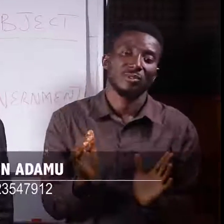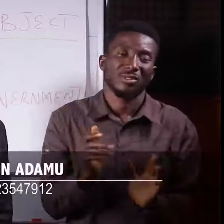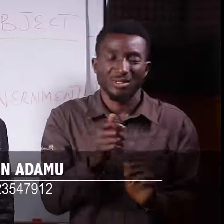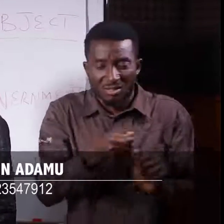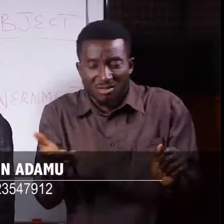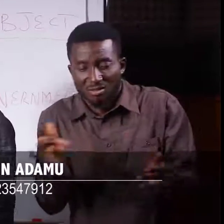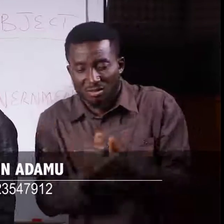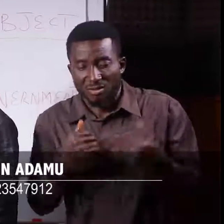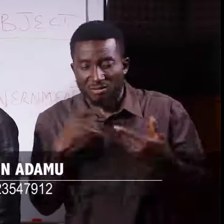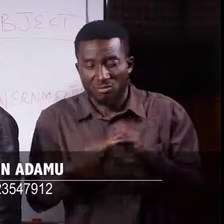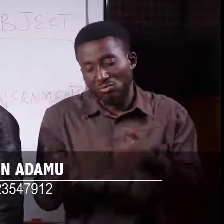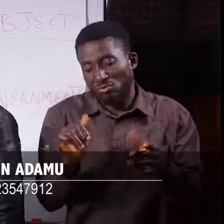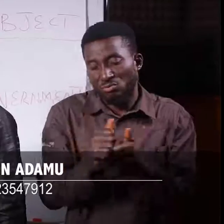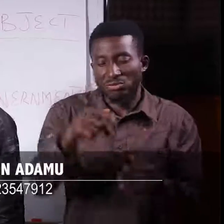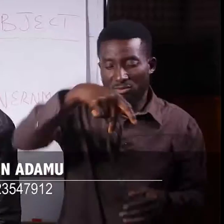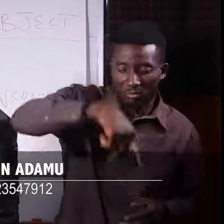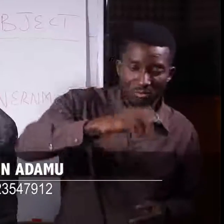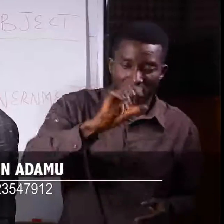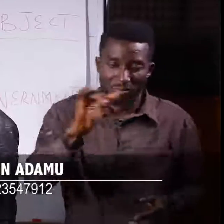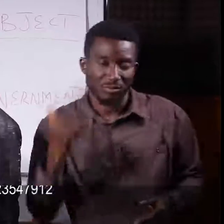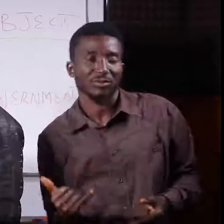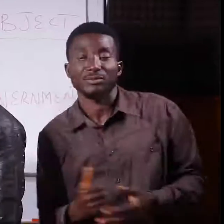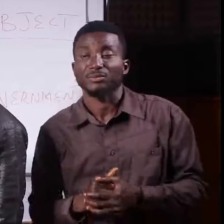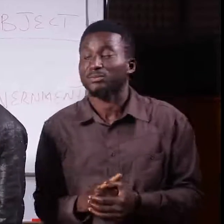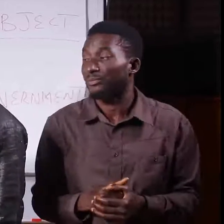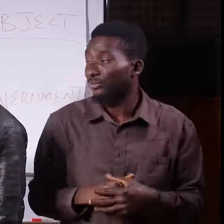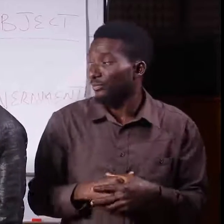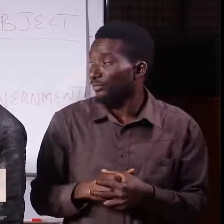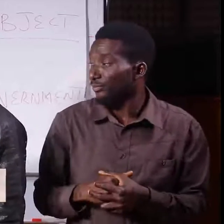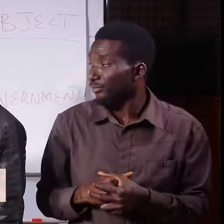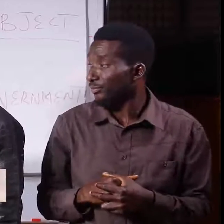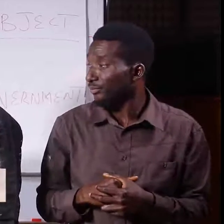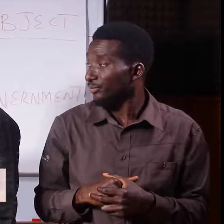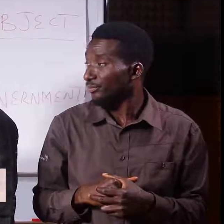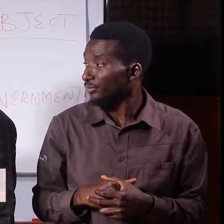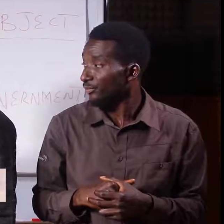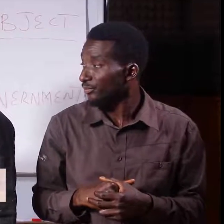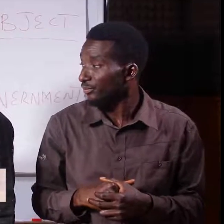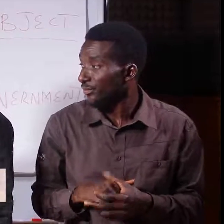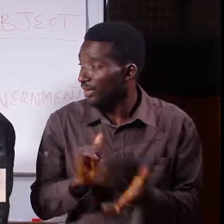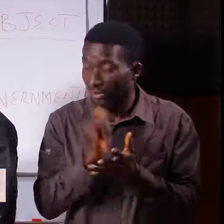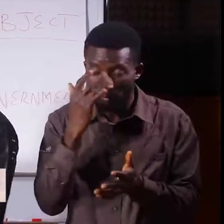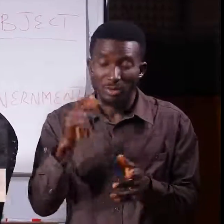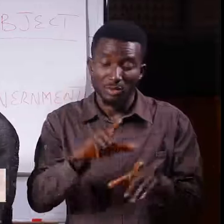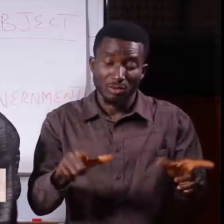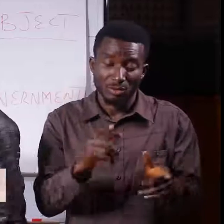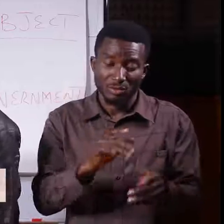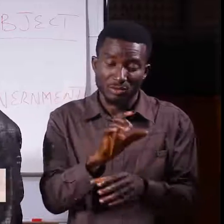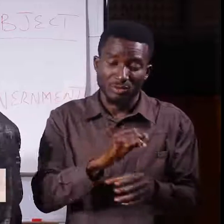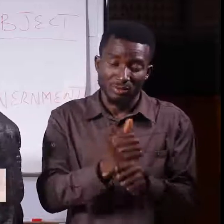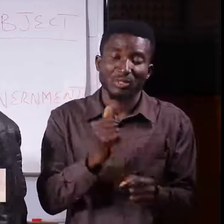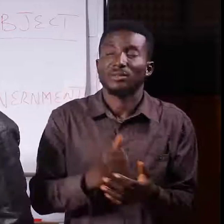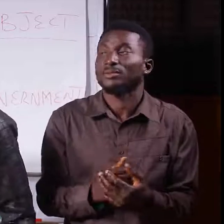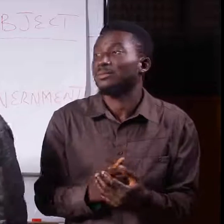has to do with politics, you have that right, that legal right to participate as an individual. That is why local government is created,